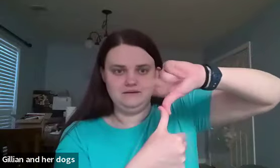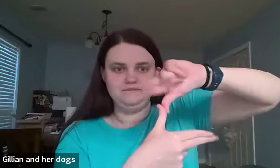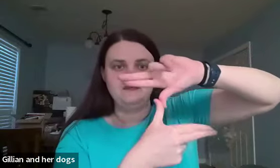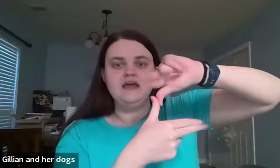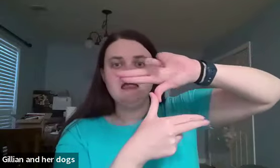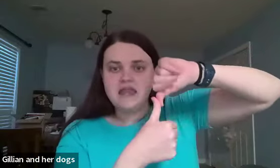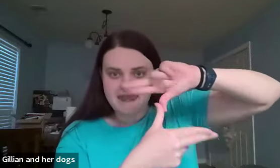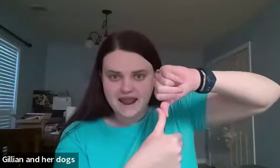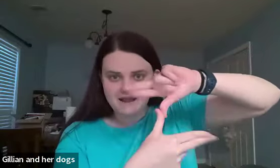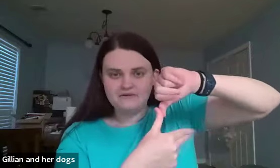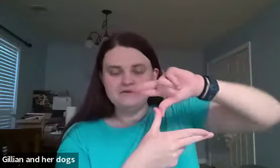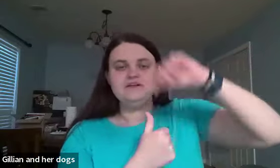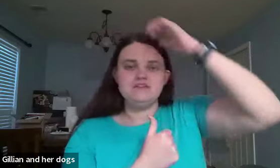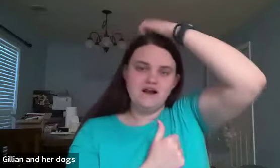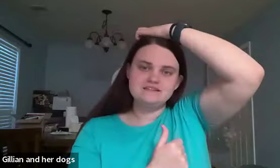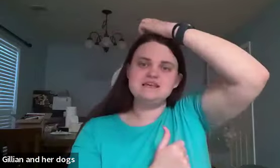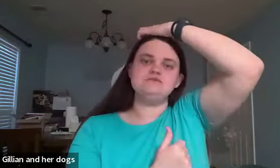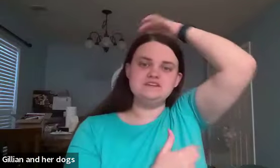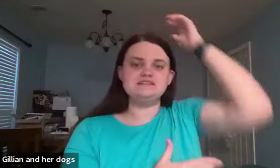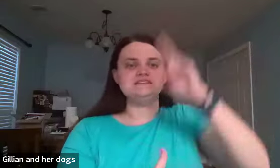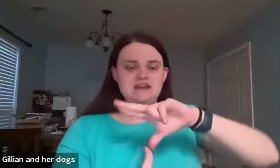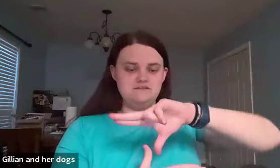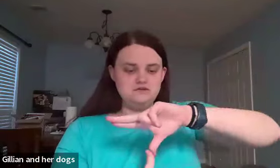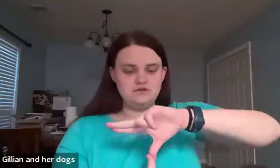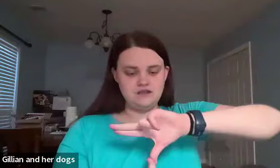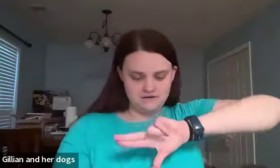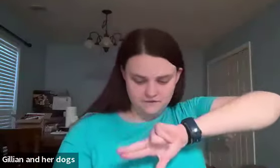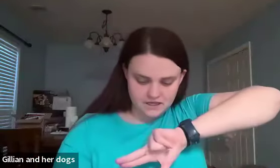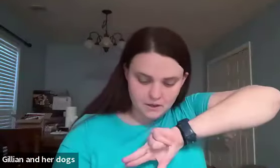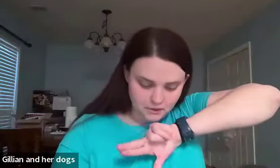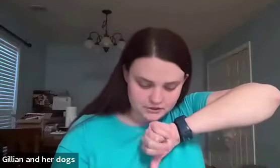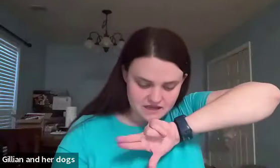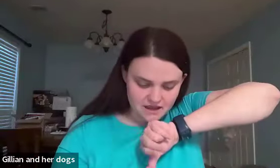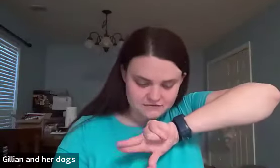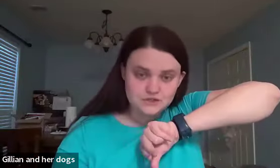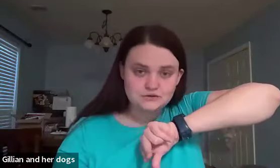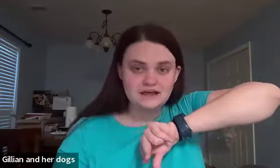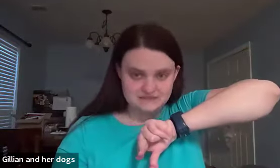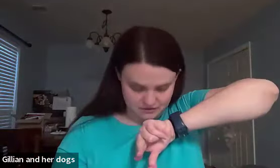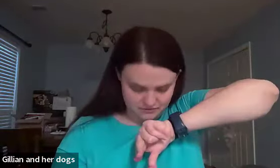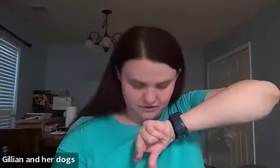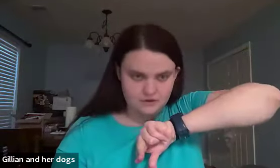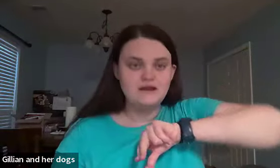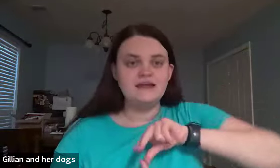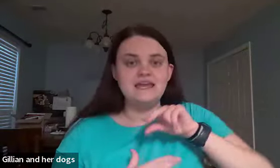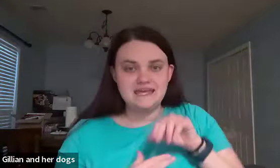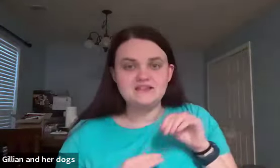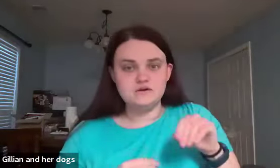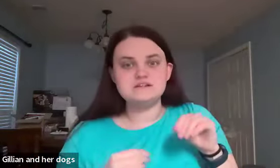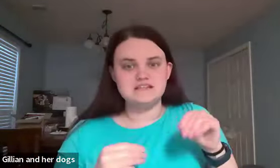hurricane. Now, the concept with this is that if you look at it from like a bird's eye view, like down below, it looks